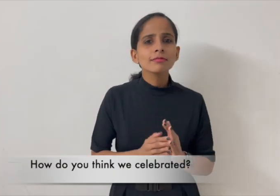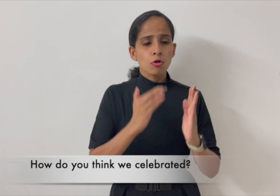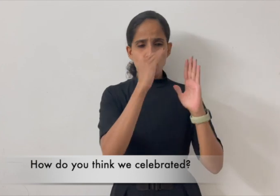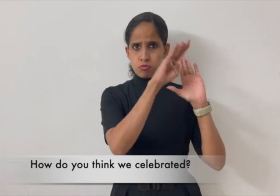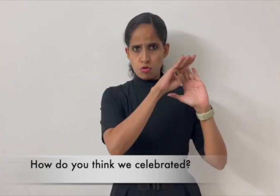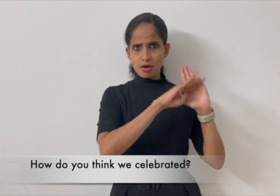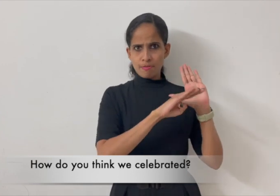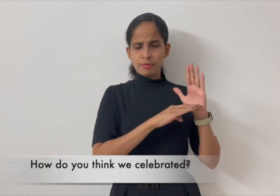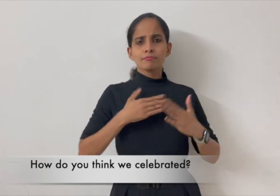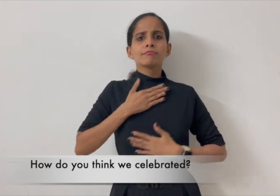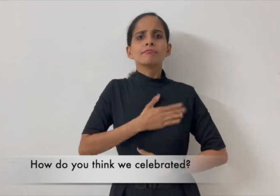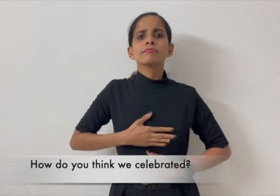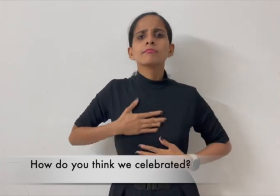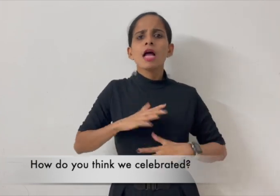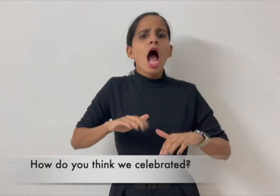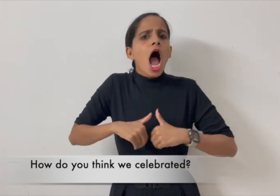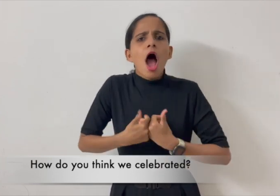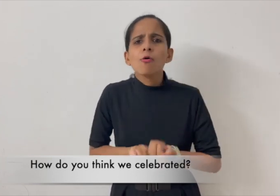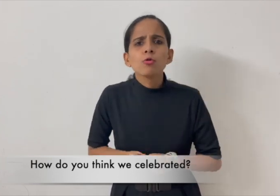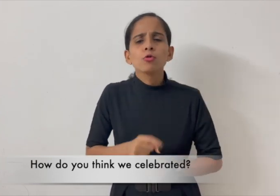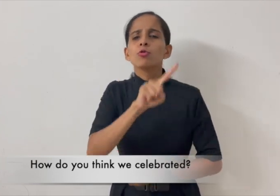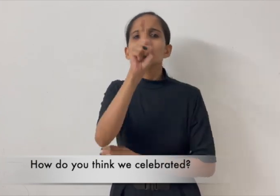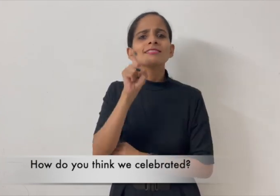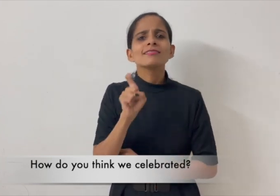How do you think we celebrated?